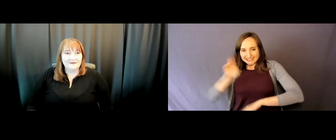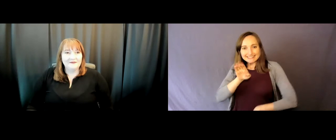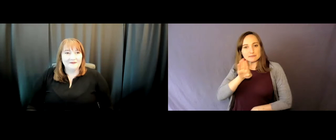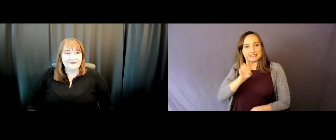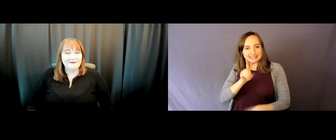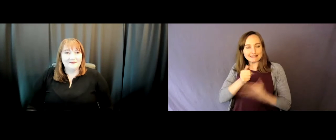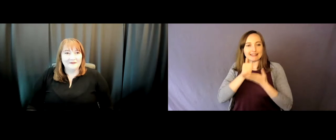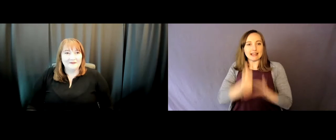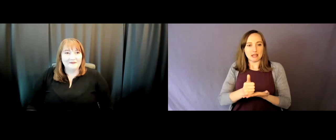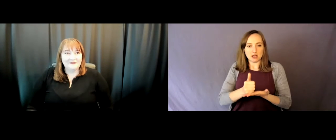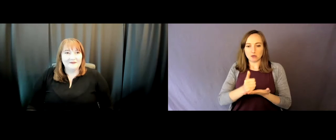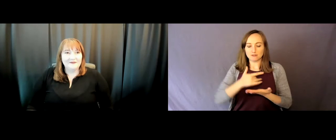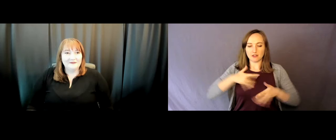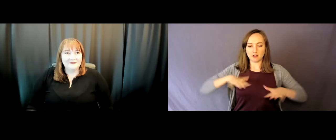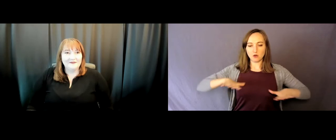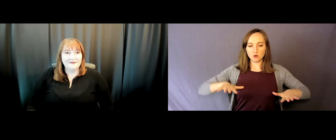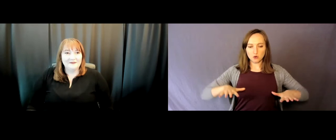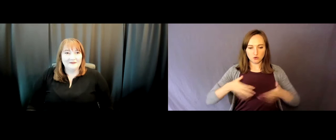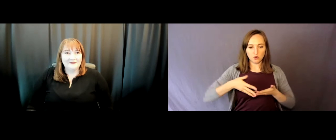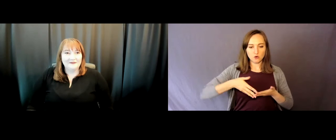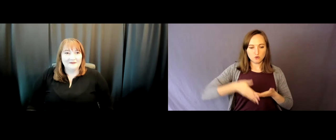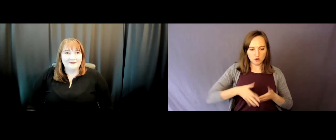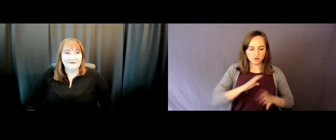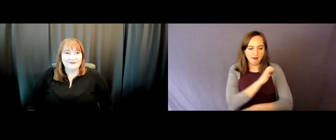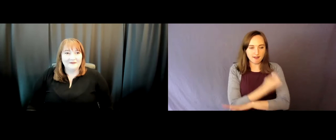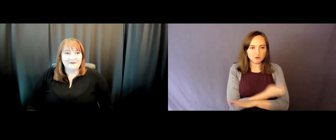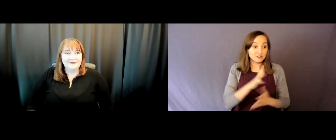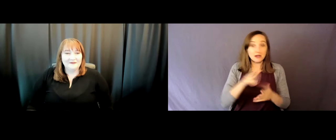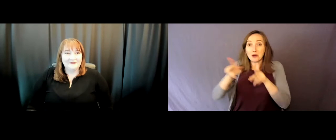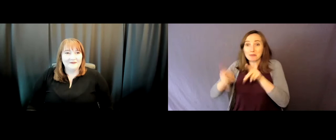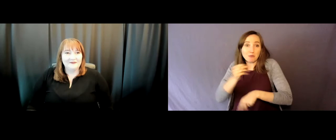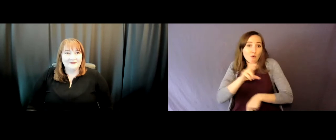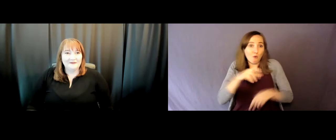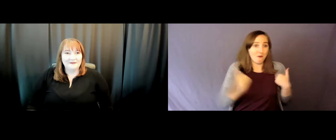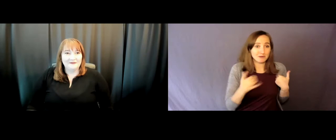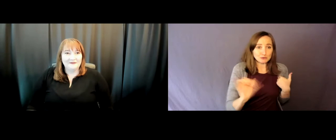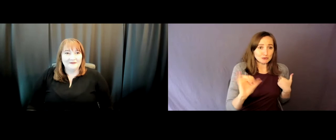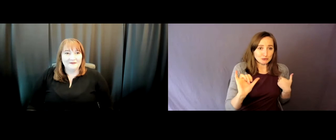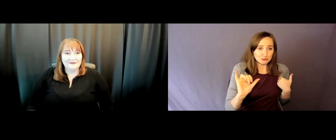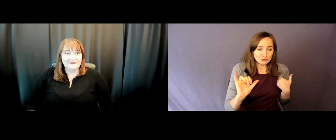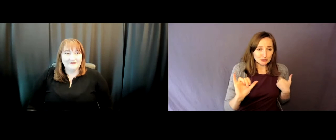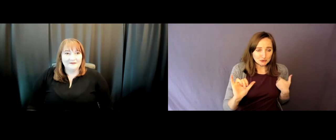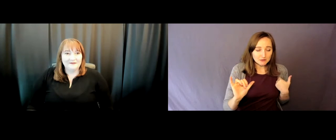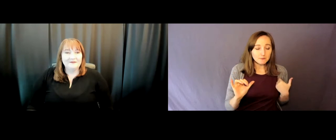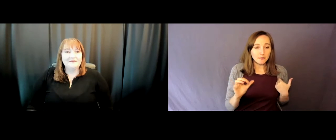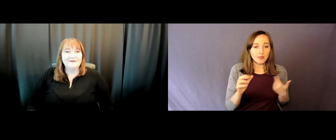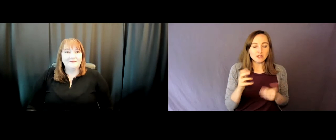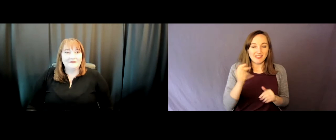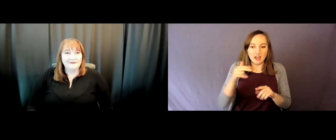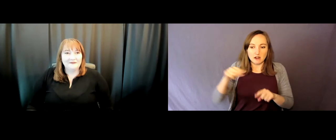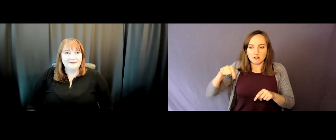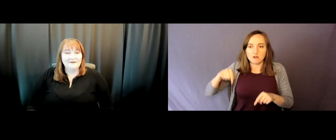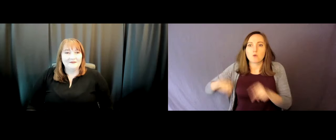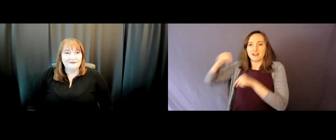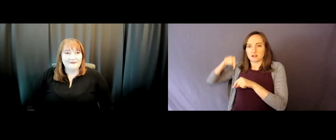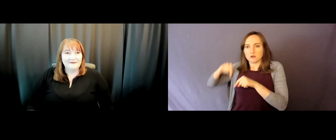great about helping ground someone's energy or a pet's energy. That way that falling back doesn't happen